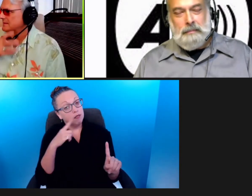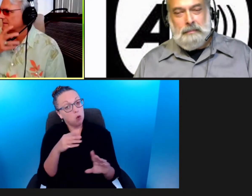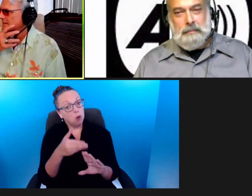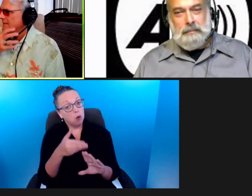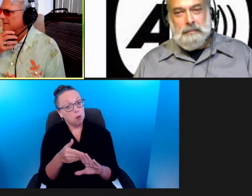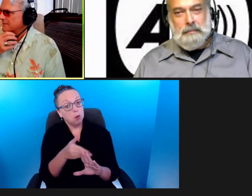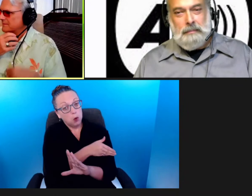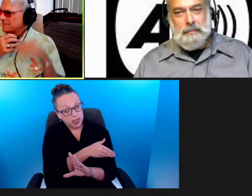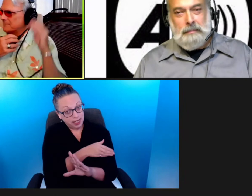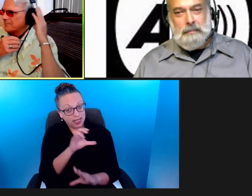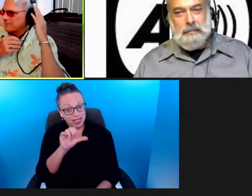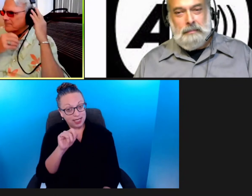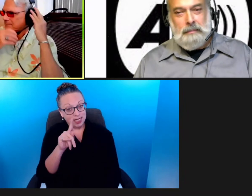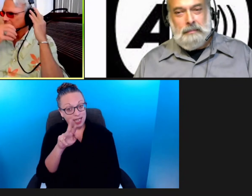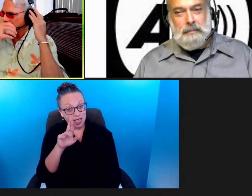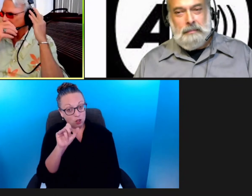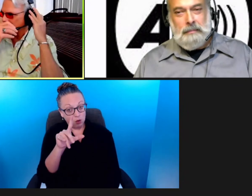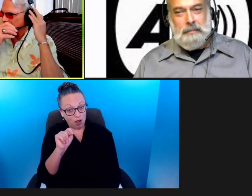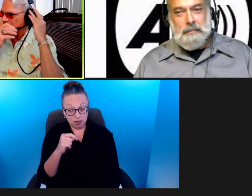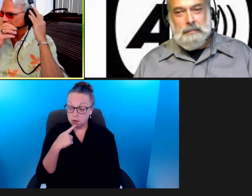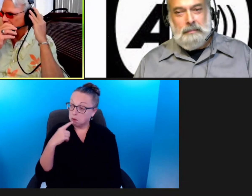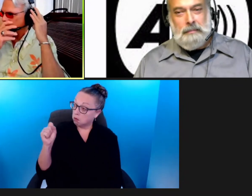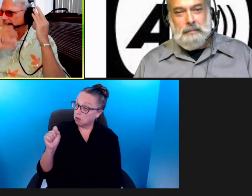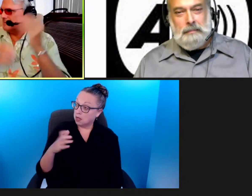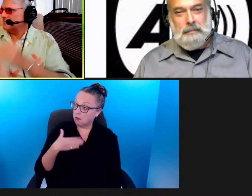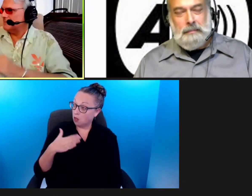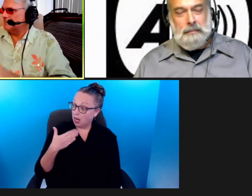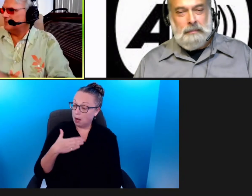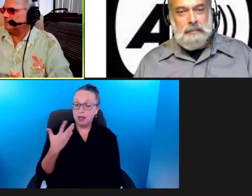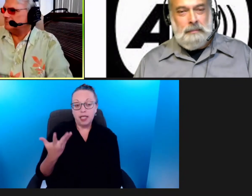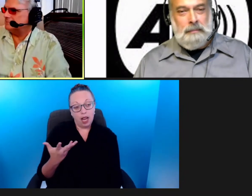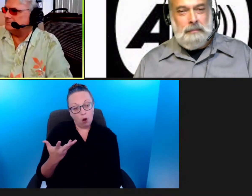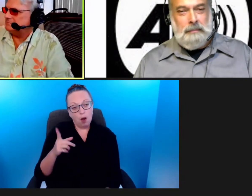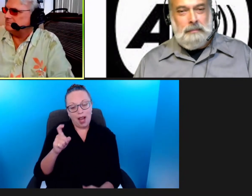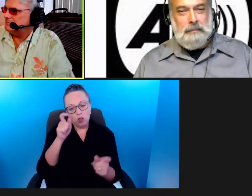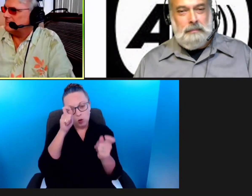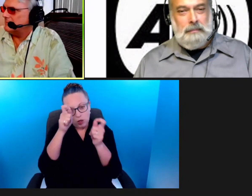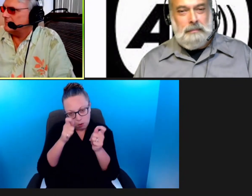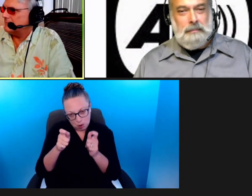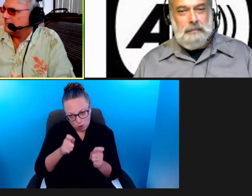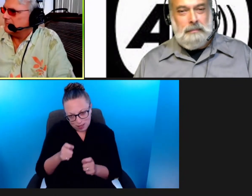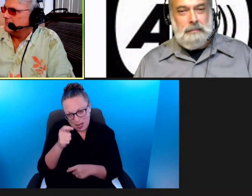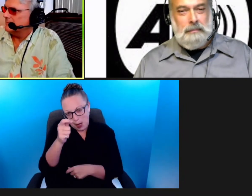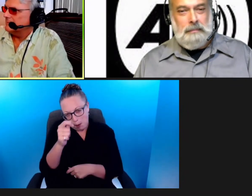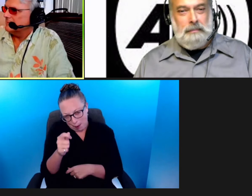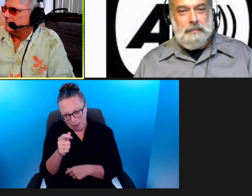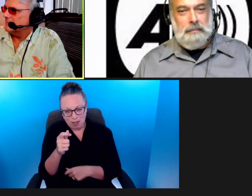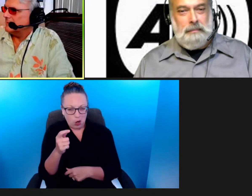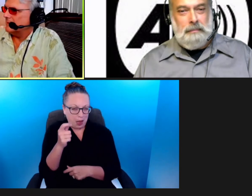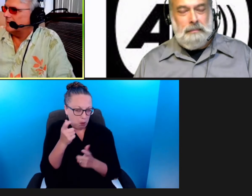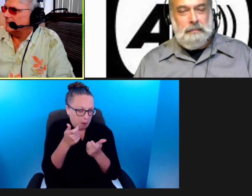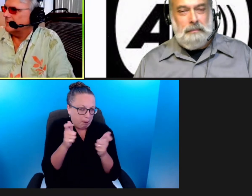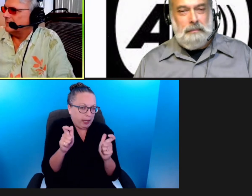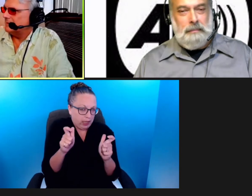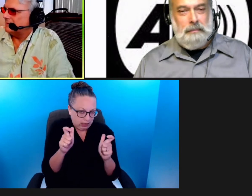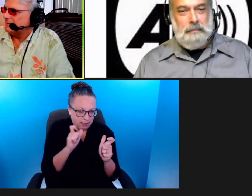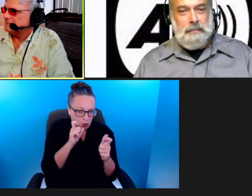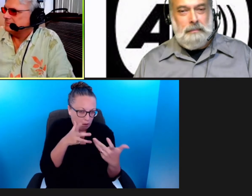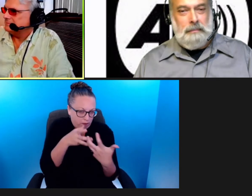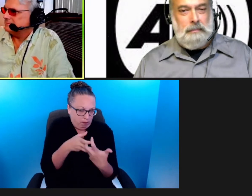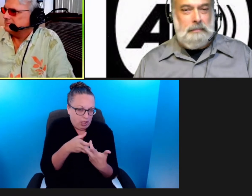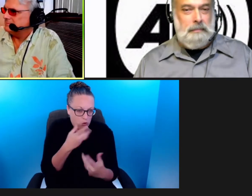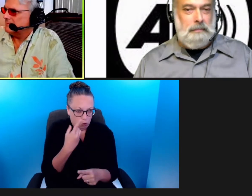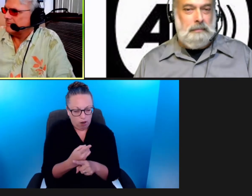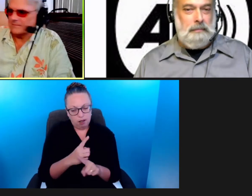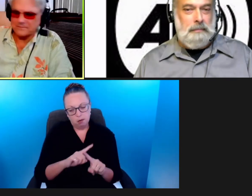Yes. Yeah. So I'm very happy. Now I do have to get them adjusted a little bit. They're still a little loose on me because, you know, with